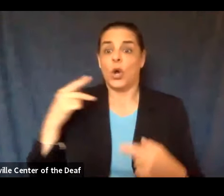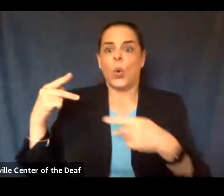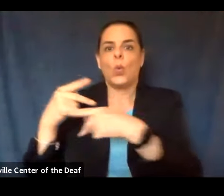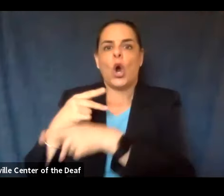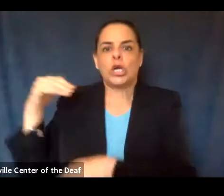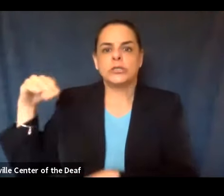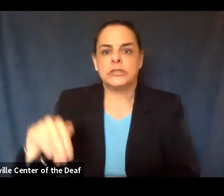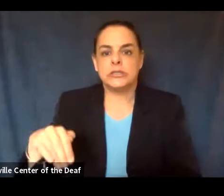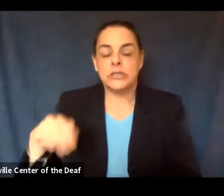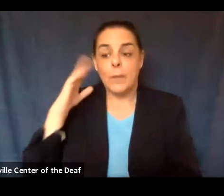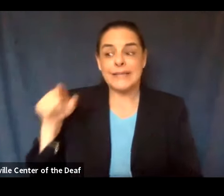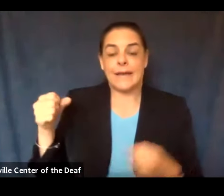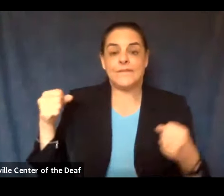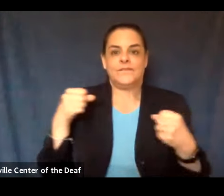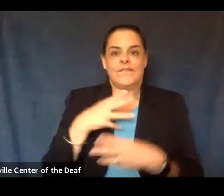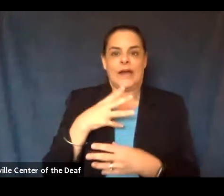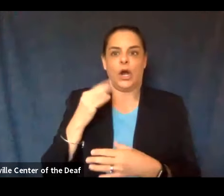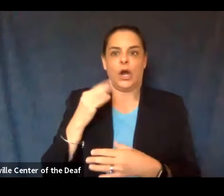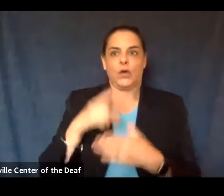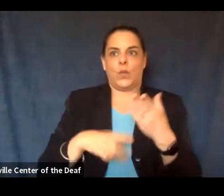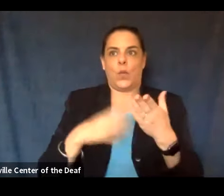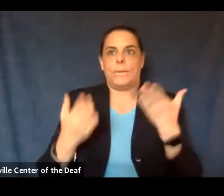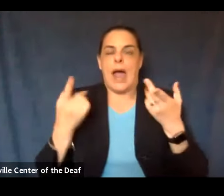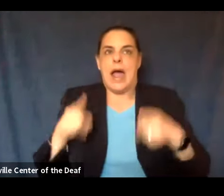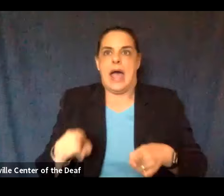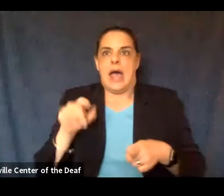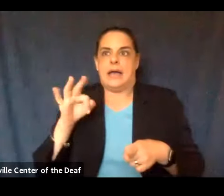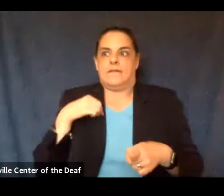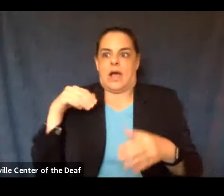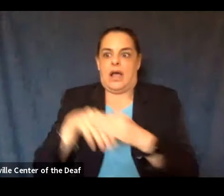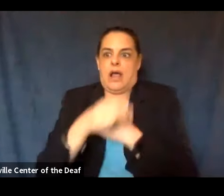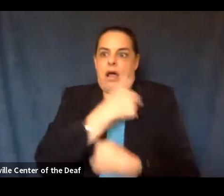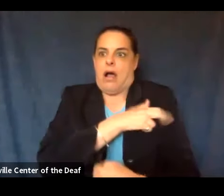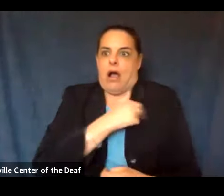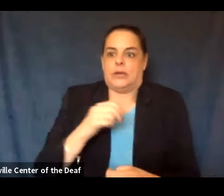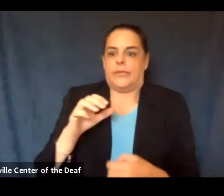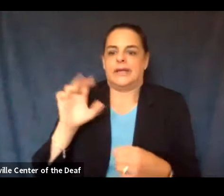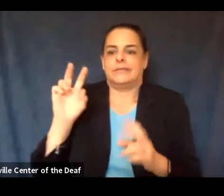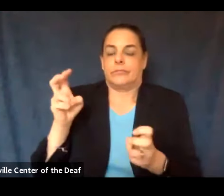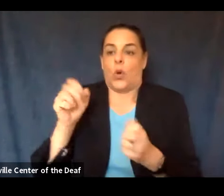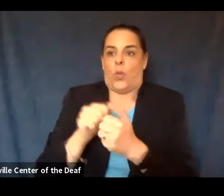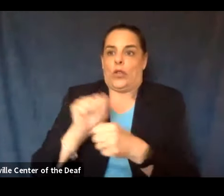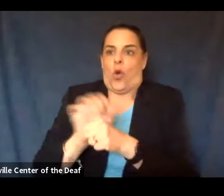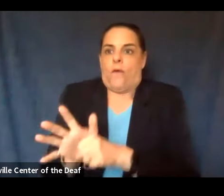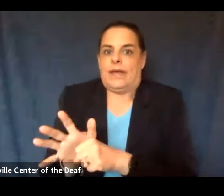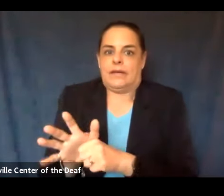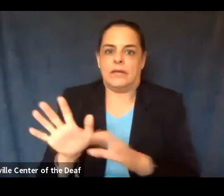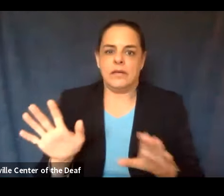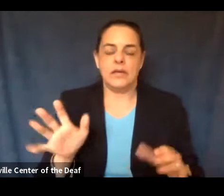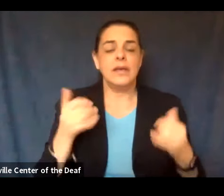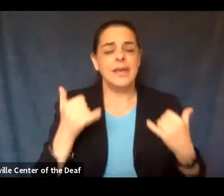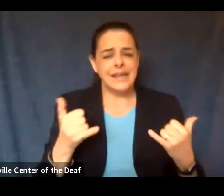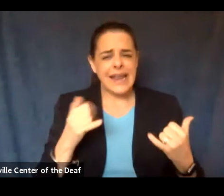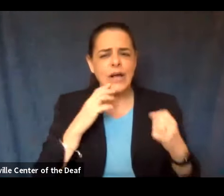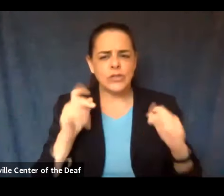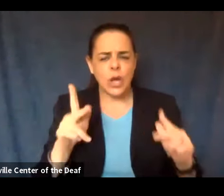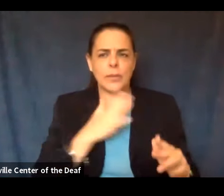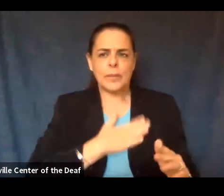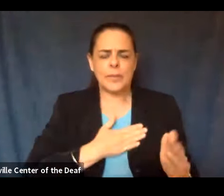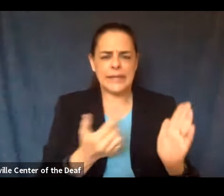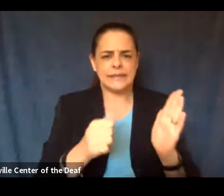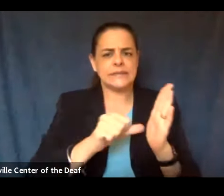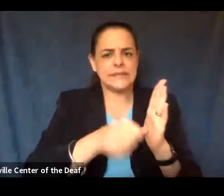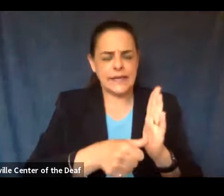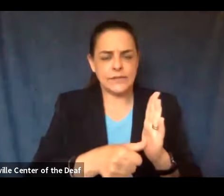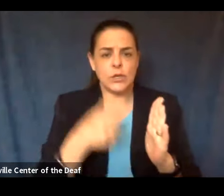of what they may encounter in a COVID hospital, if you will. This is an opportunity to reinforce that, again, that